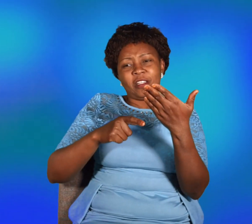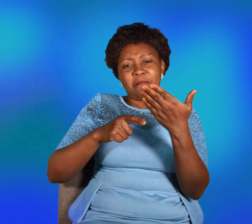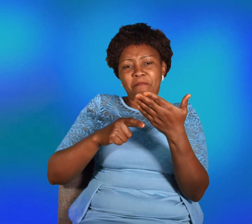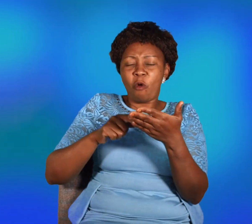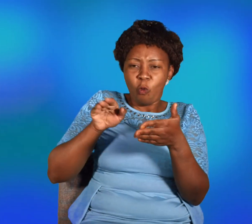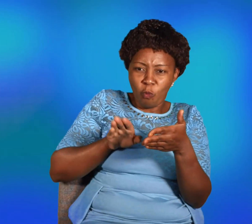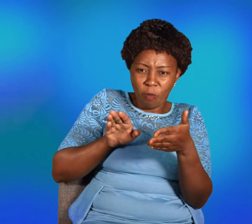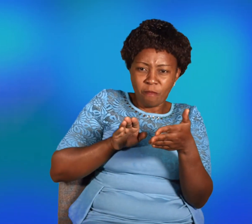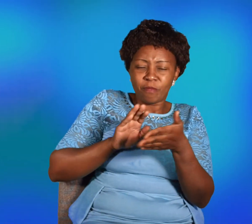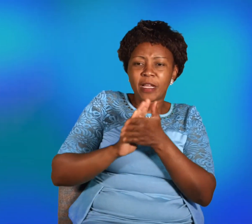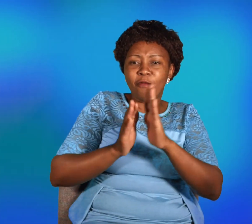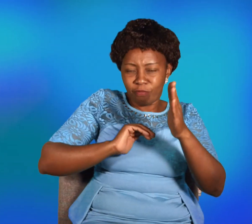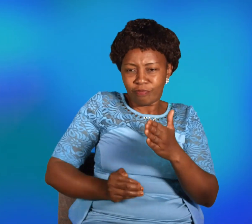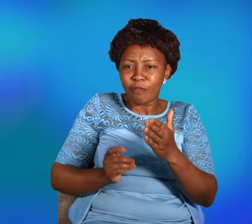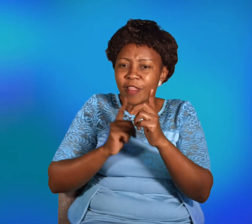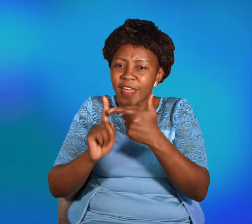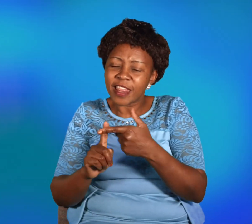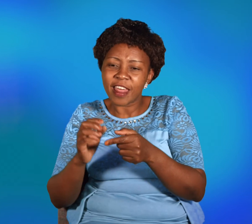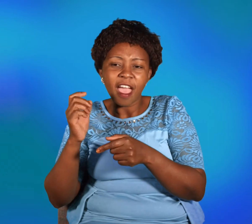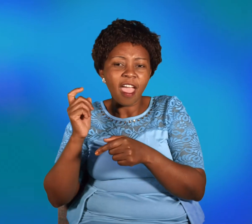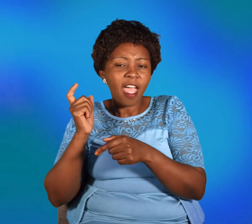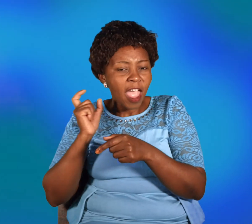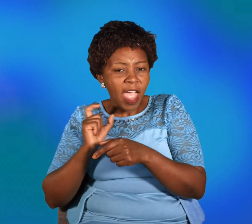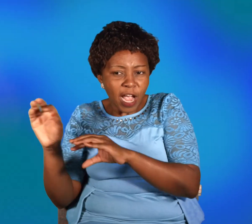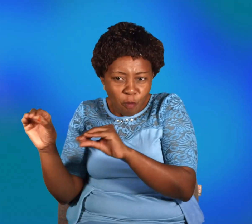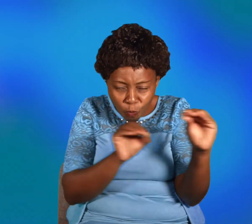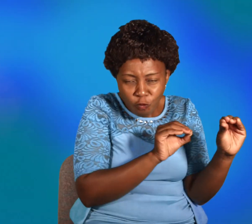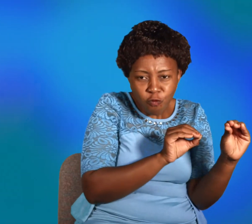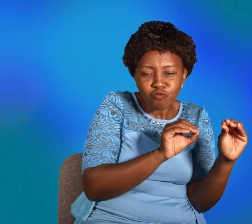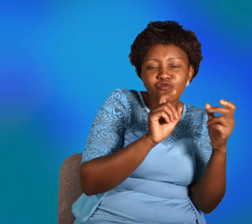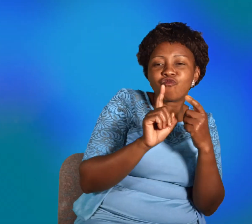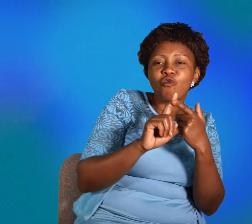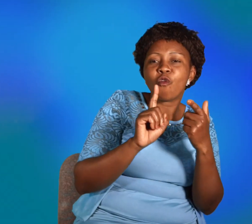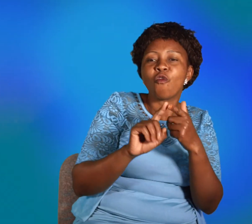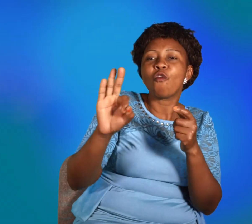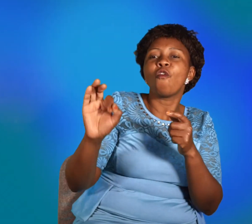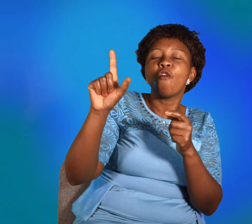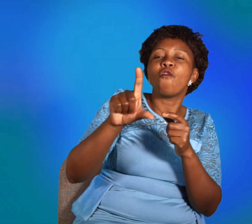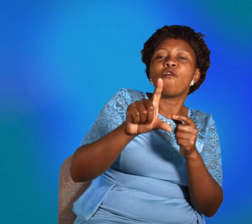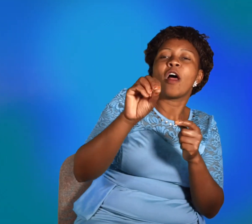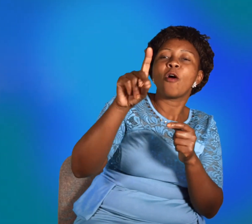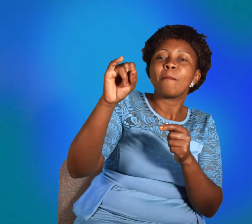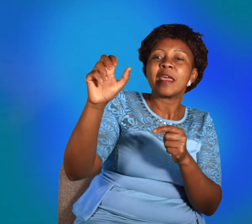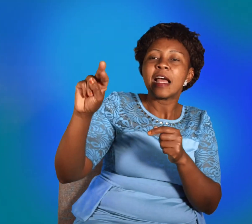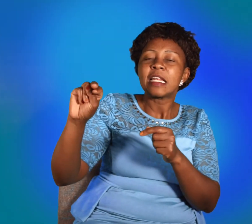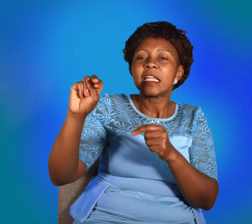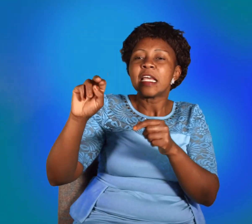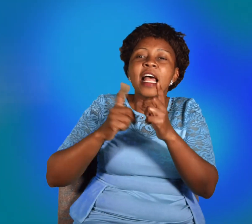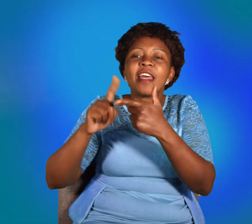egg. The fertilized egg travels through the fallopian tube and is attached to